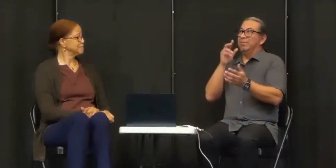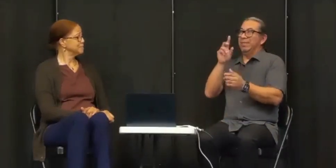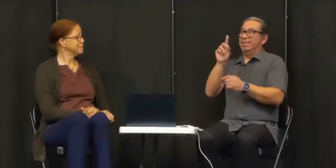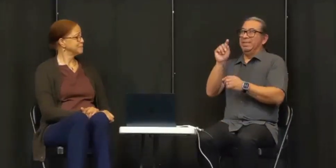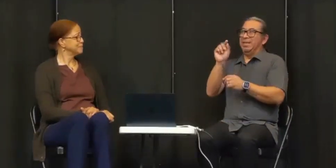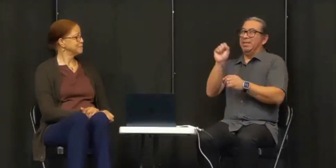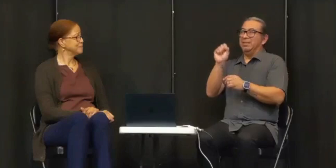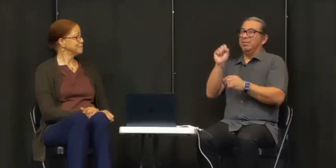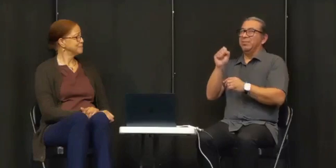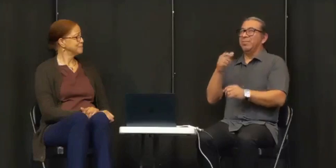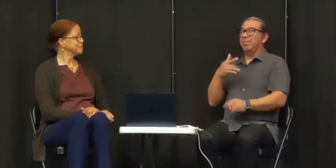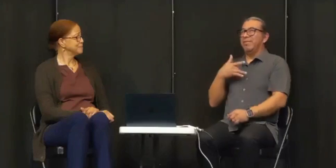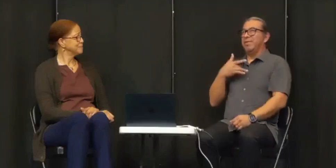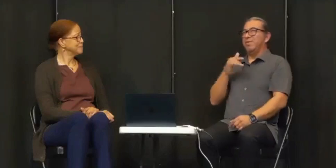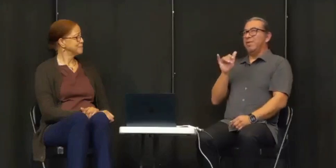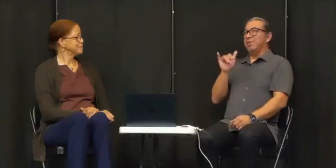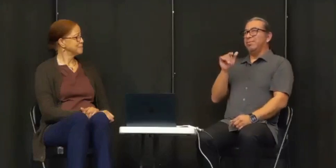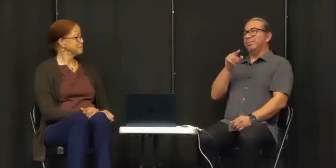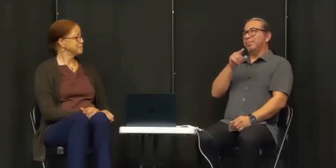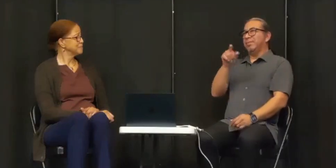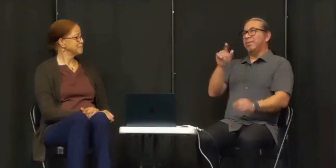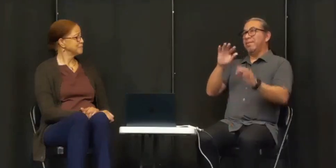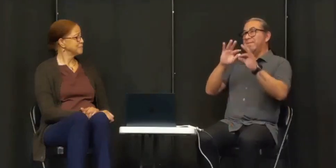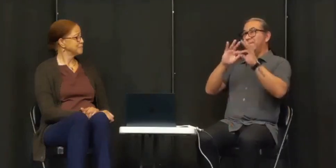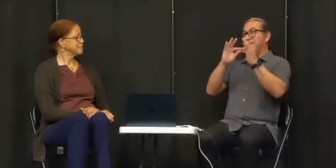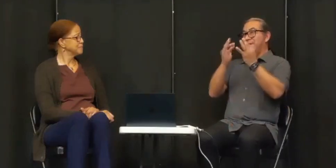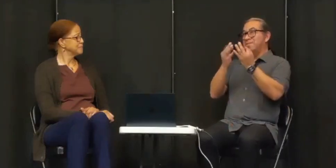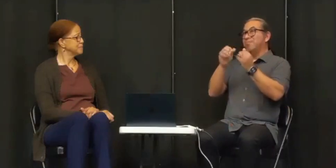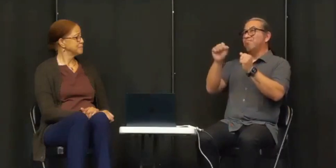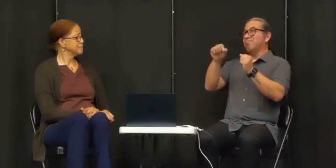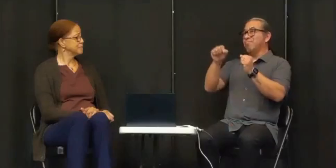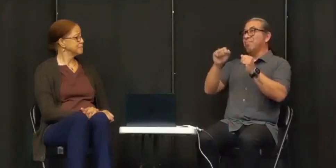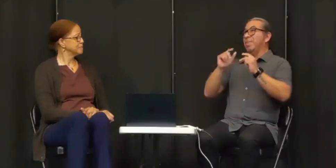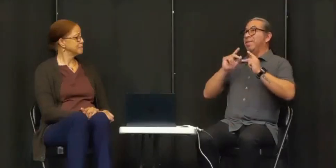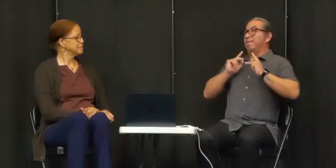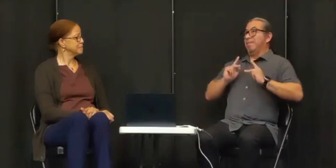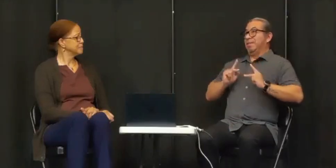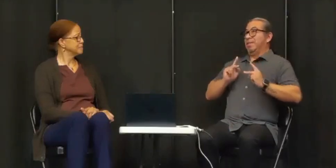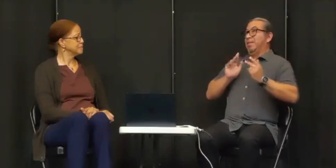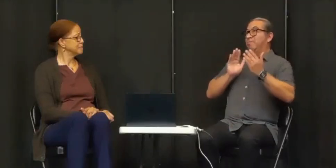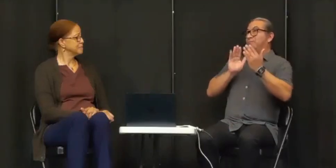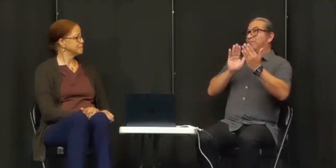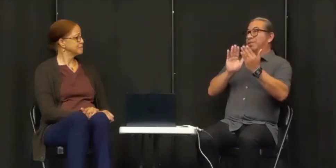Often our experience with the DTS, we feel like the family,